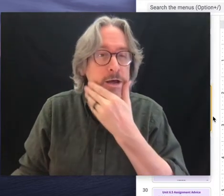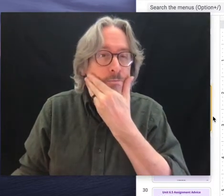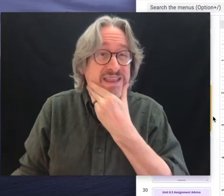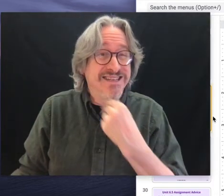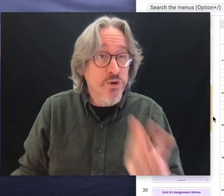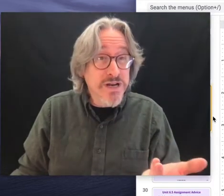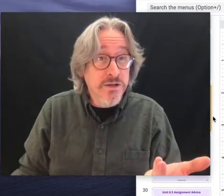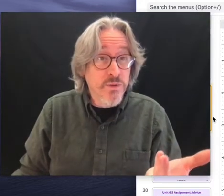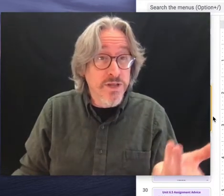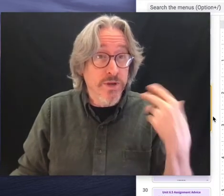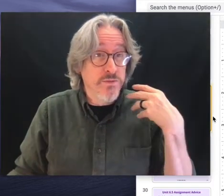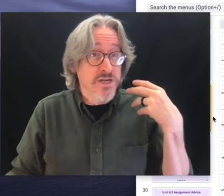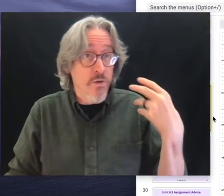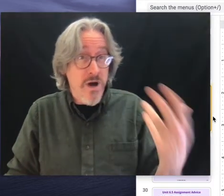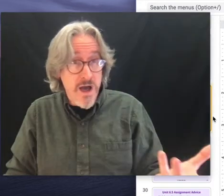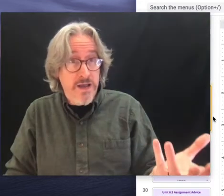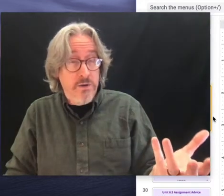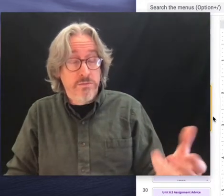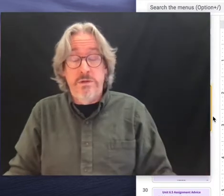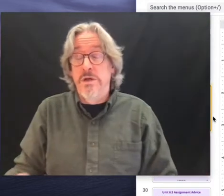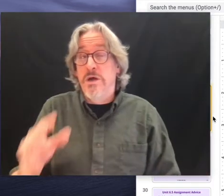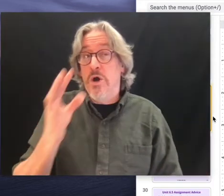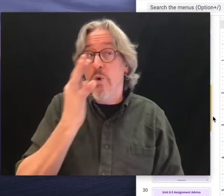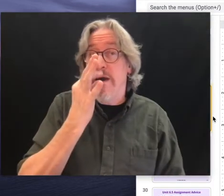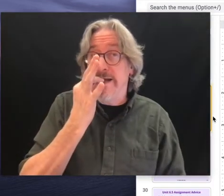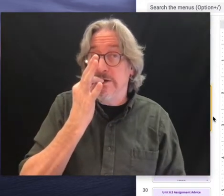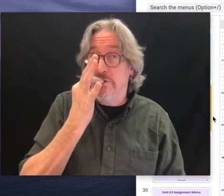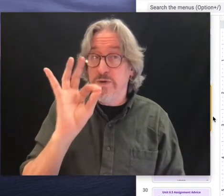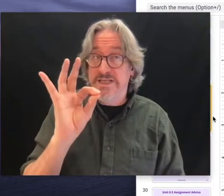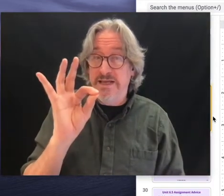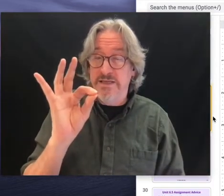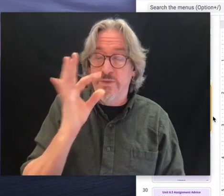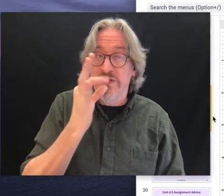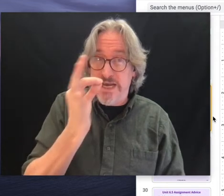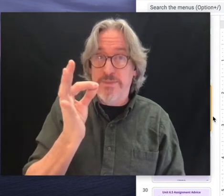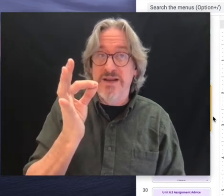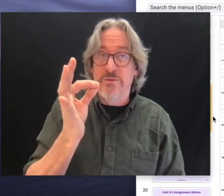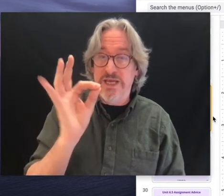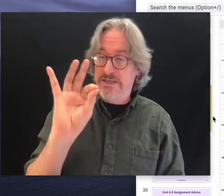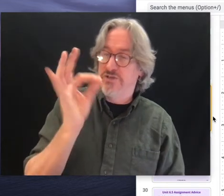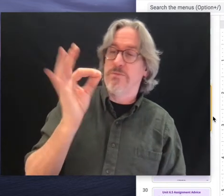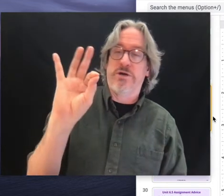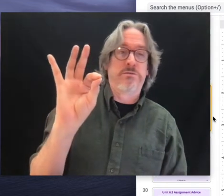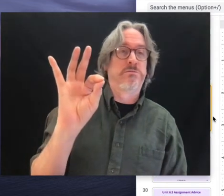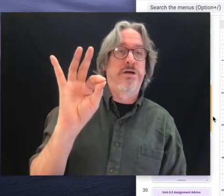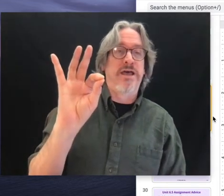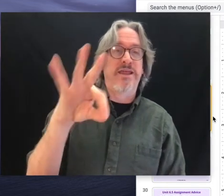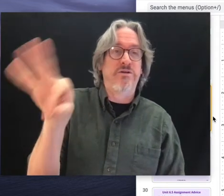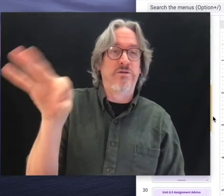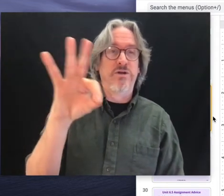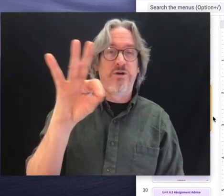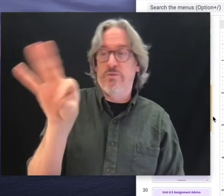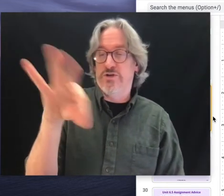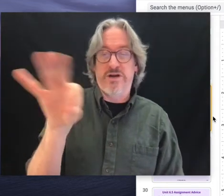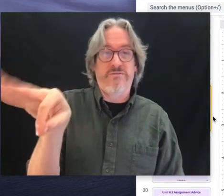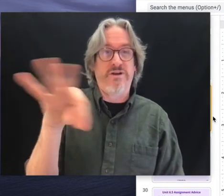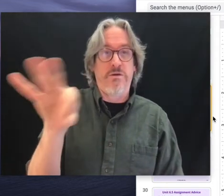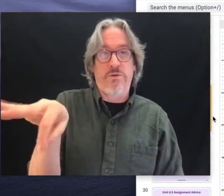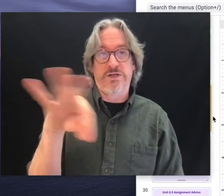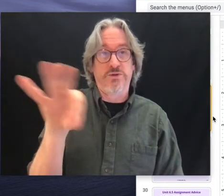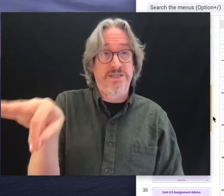clearly. They don't include the one that we use in Ohio. We take a bite of, we eat the strawberry, and then we